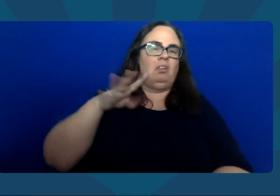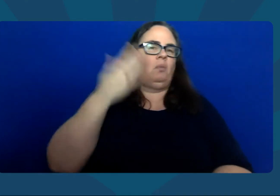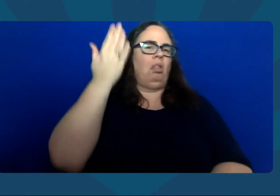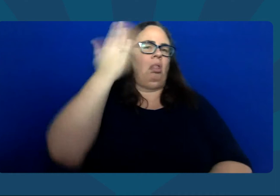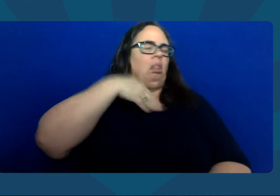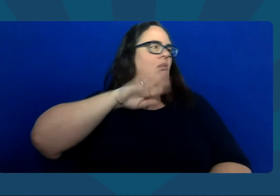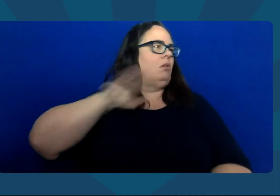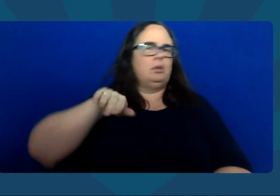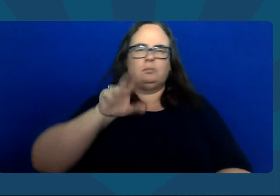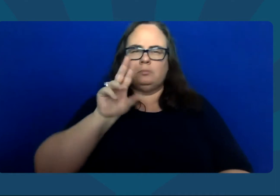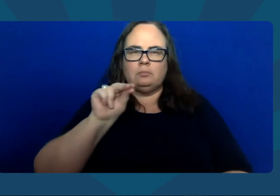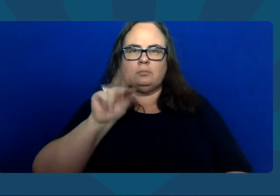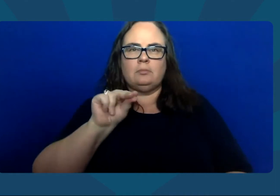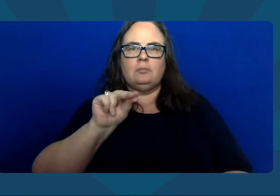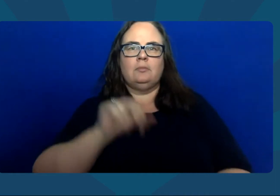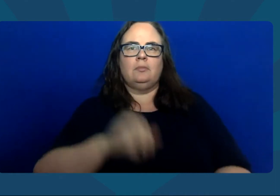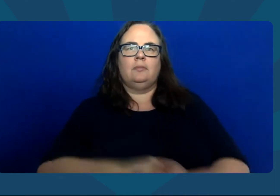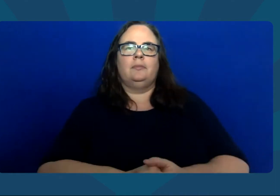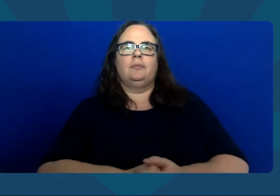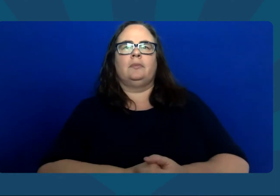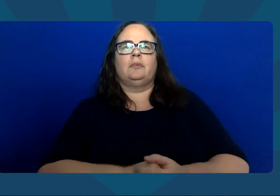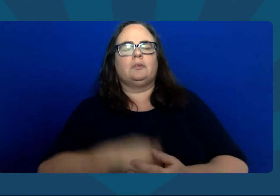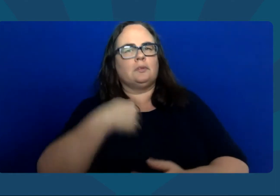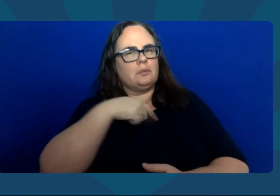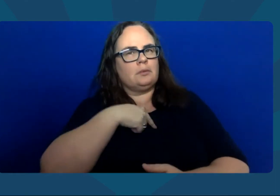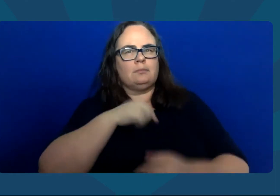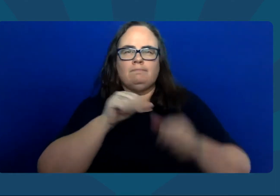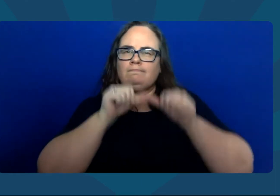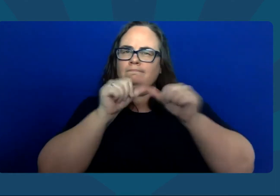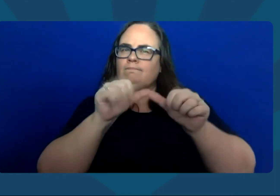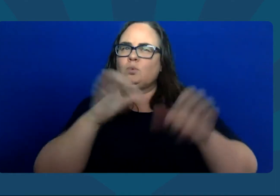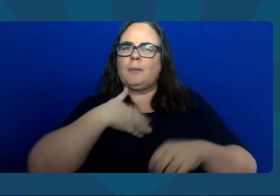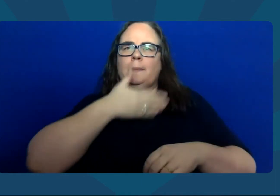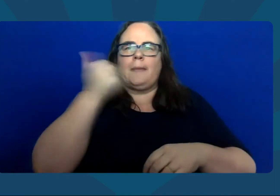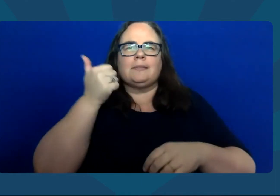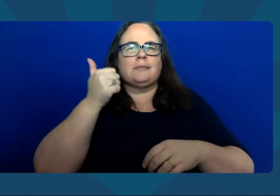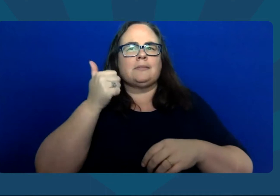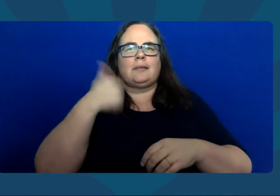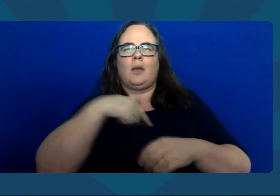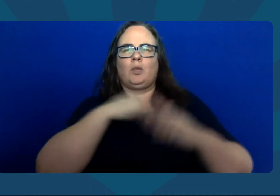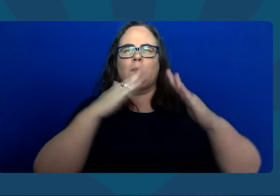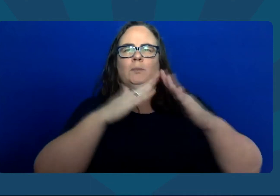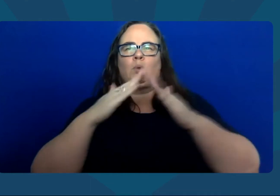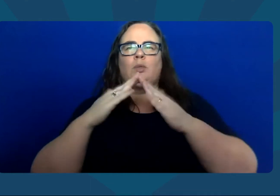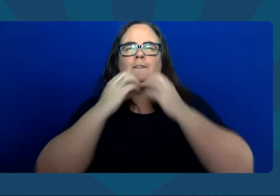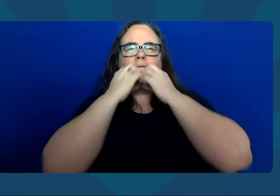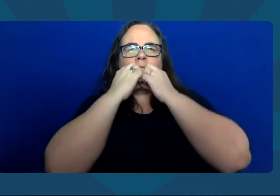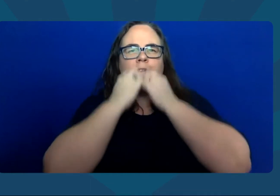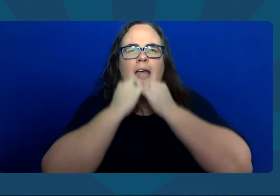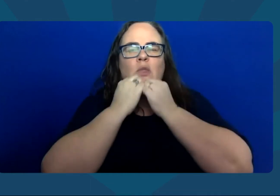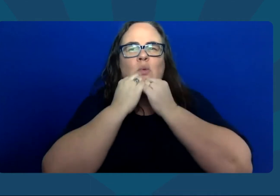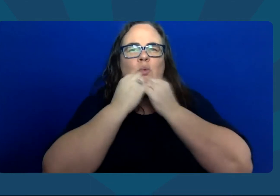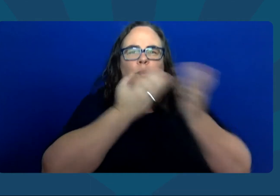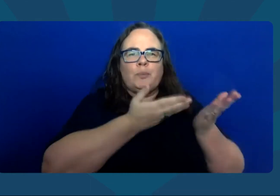fighter in their corner and we will not be ignored or overlooked. I have done my best